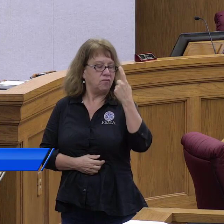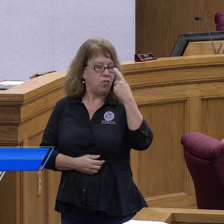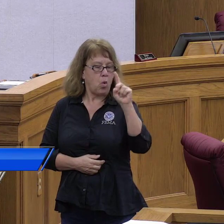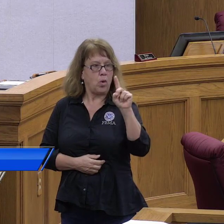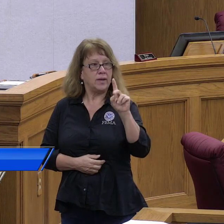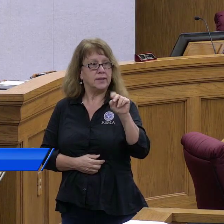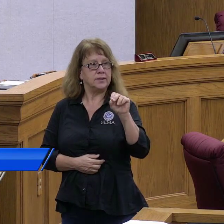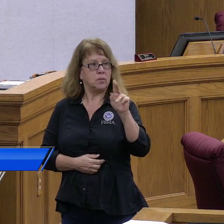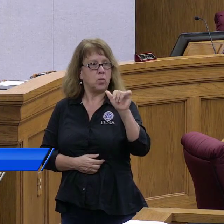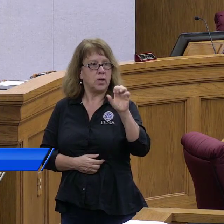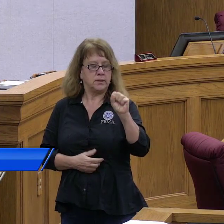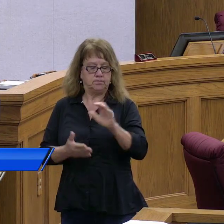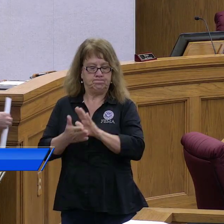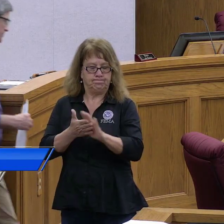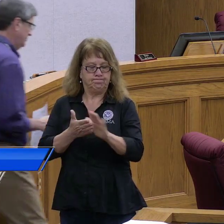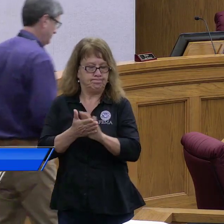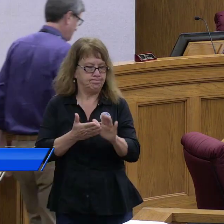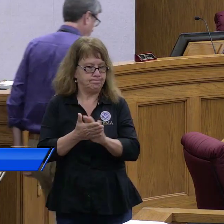effort.